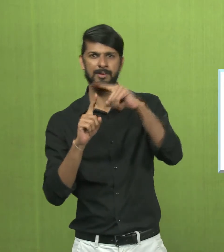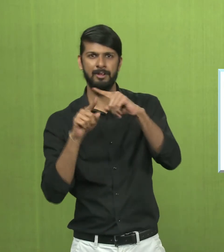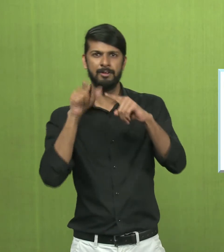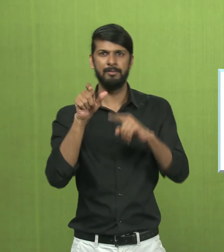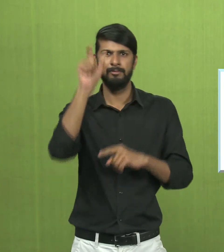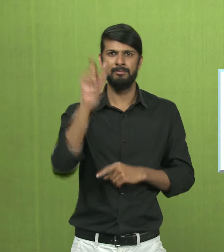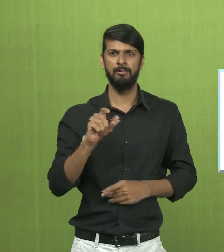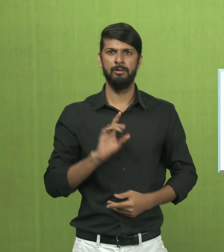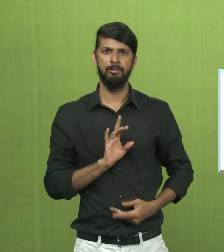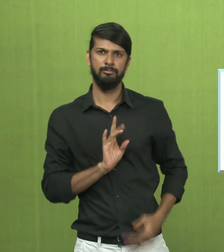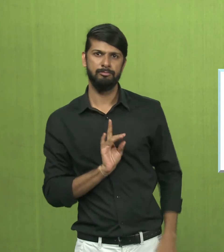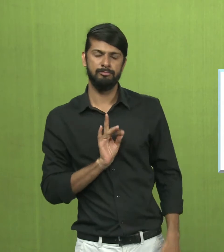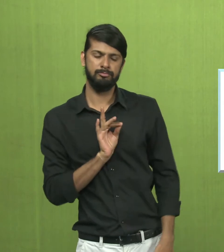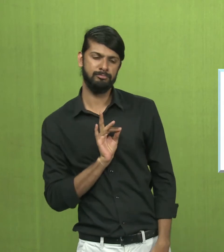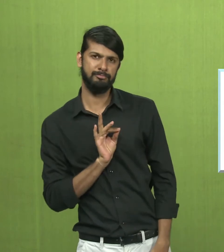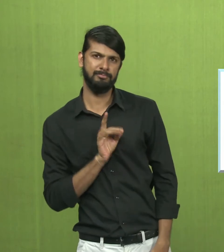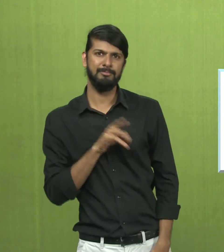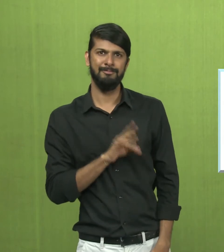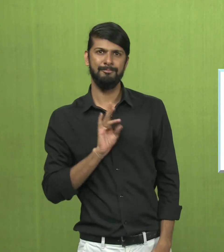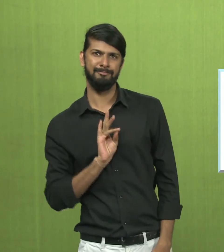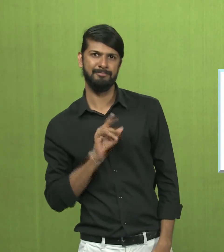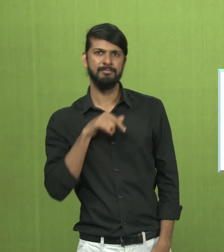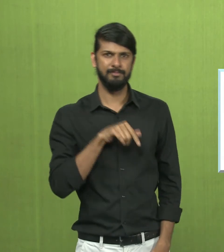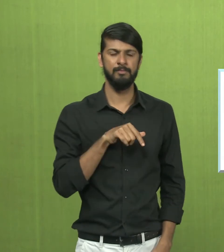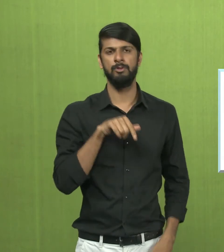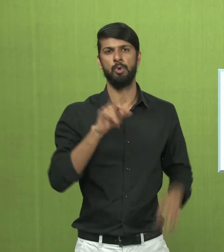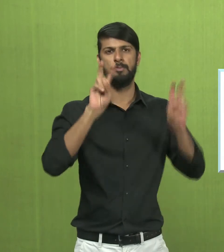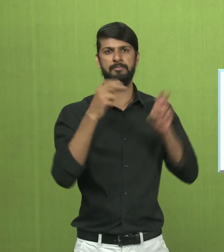The title of the first painting is Pancharakshatara.